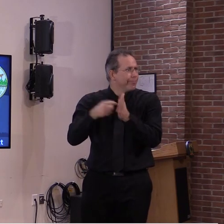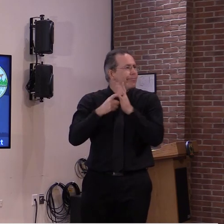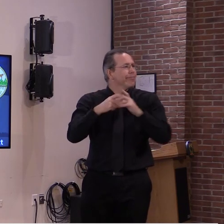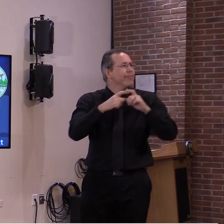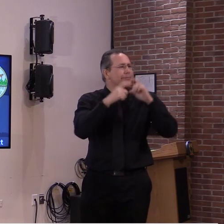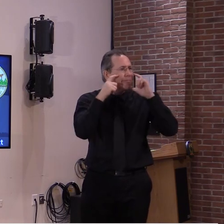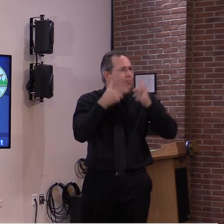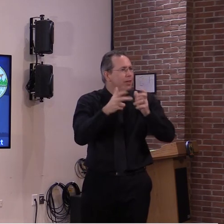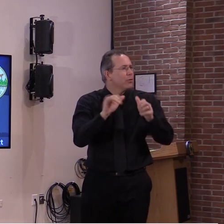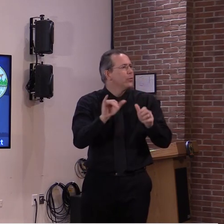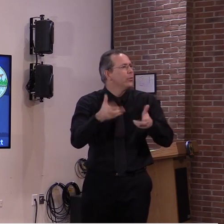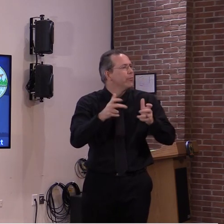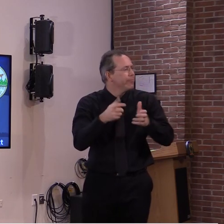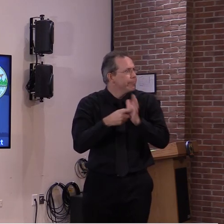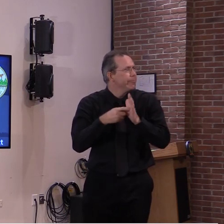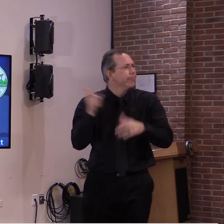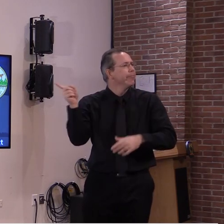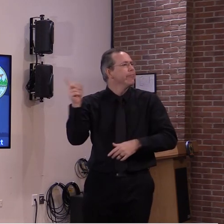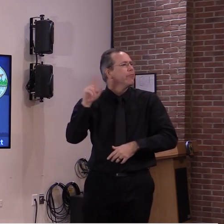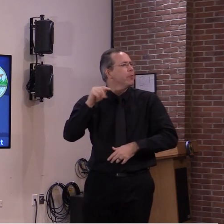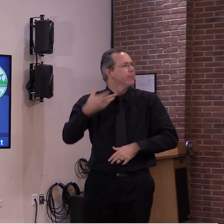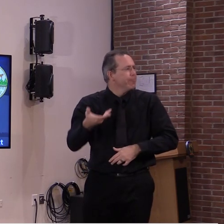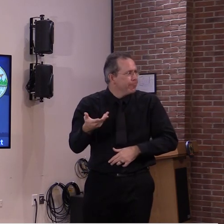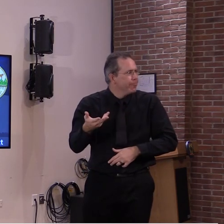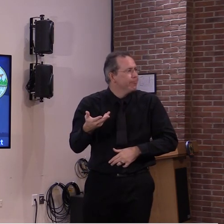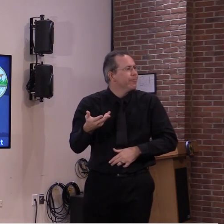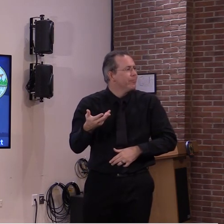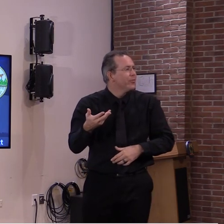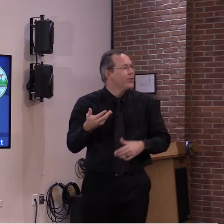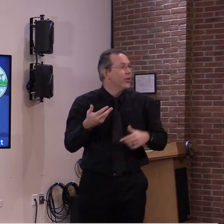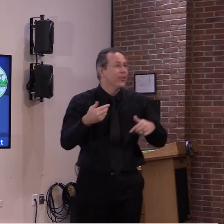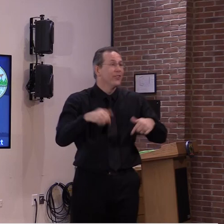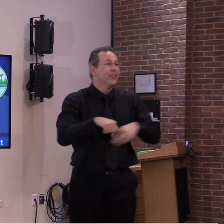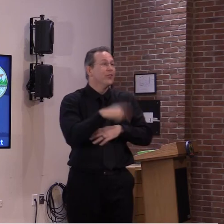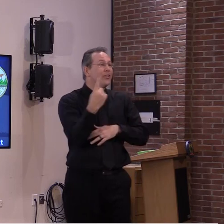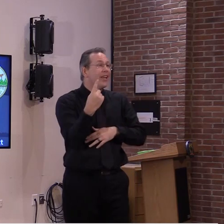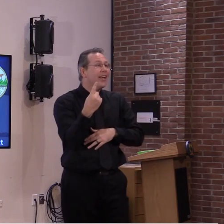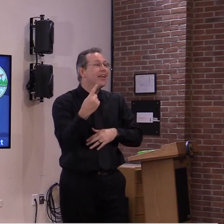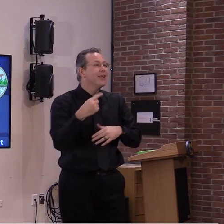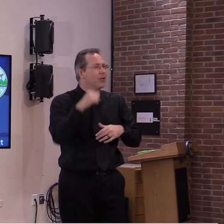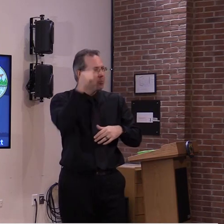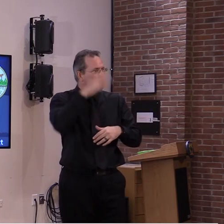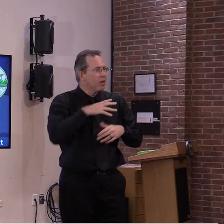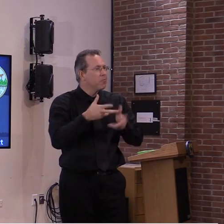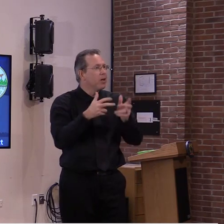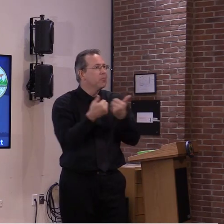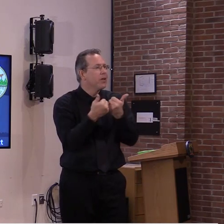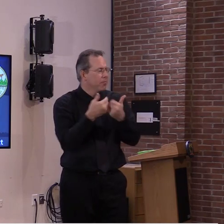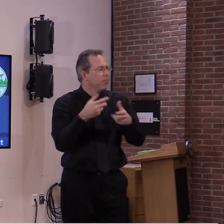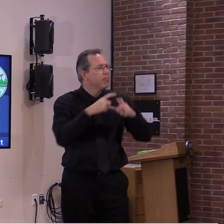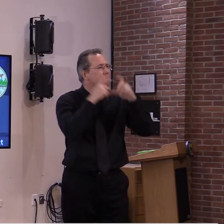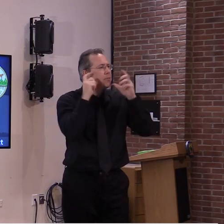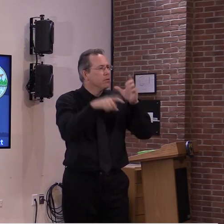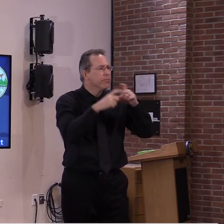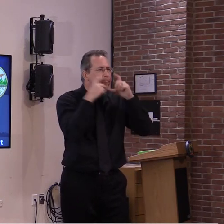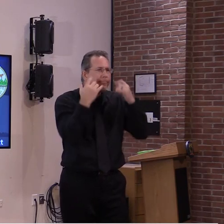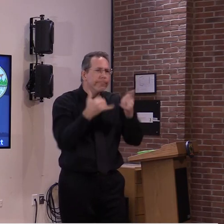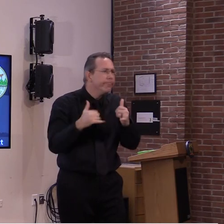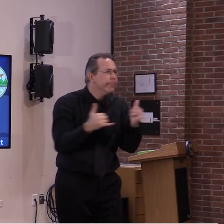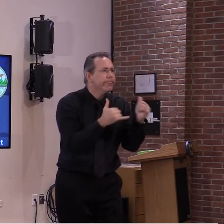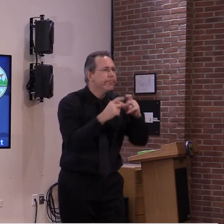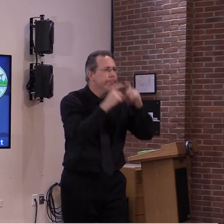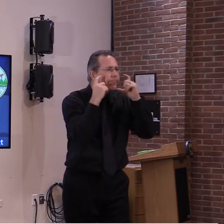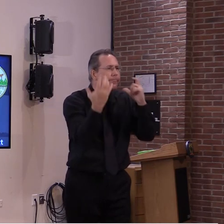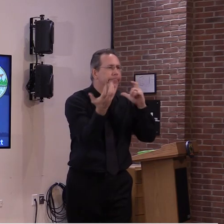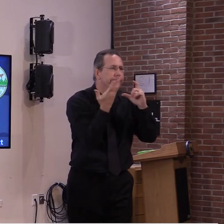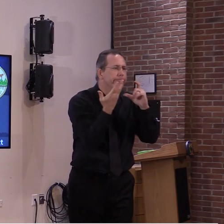masks for their participants. And today is the men's game, and they're requiring masks for their participants. So. I think this is going to